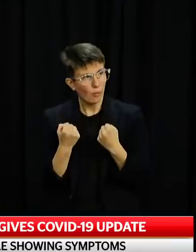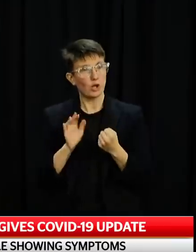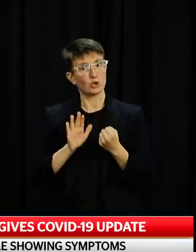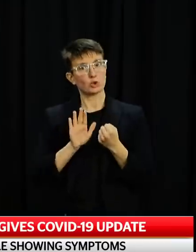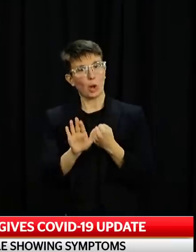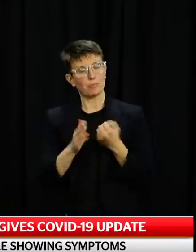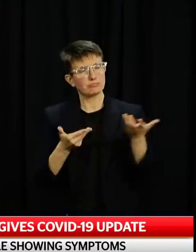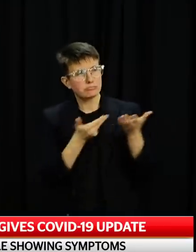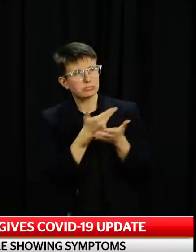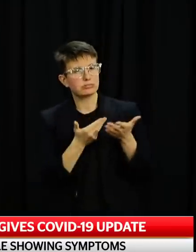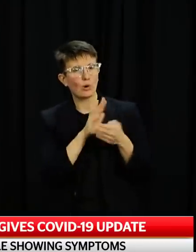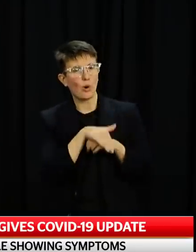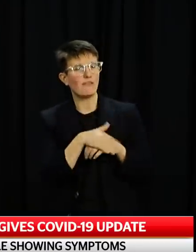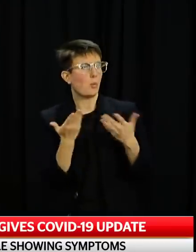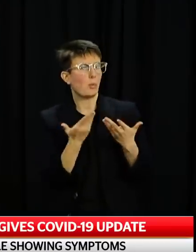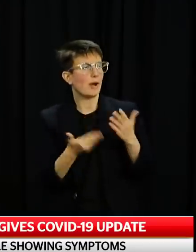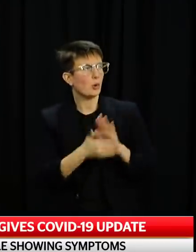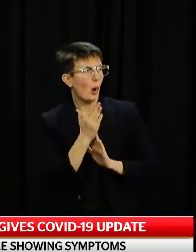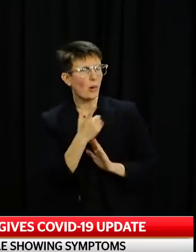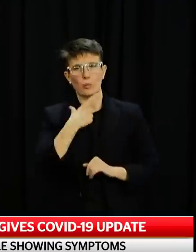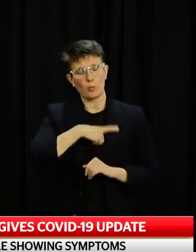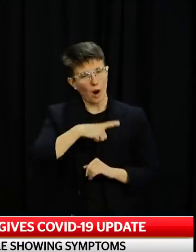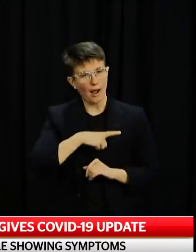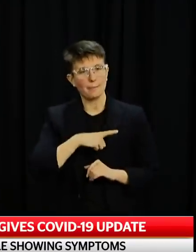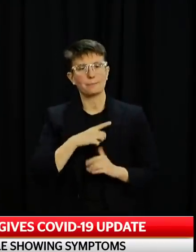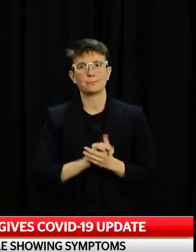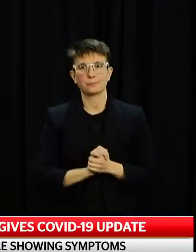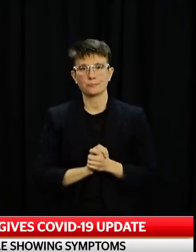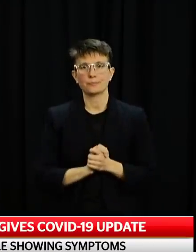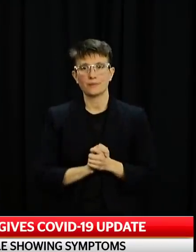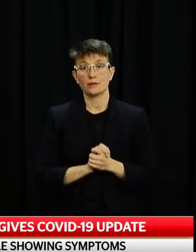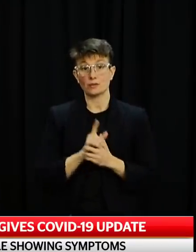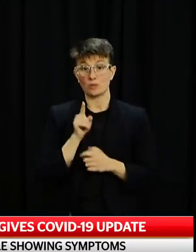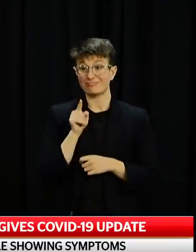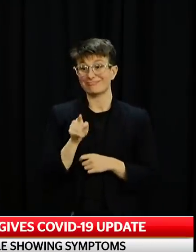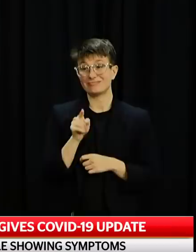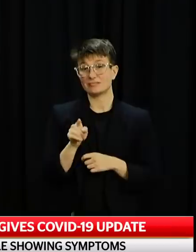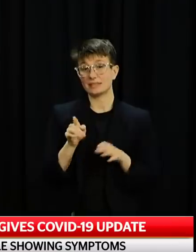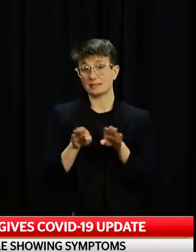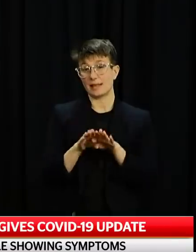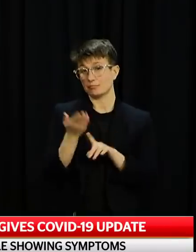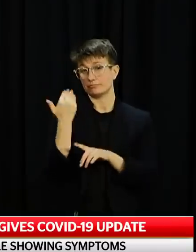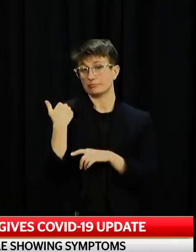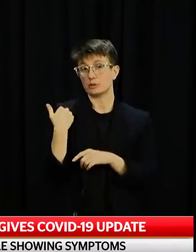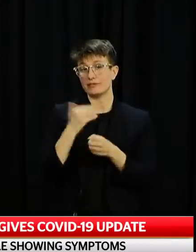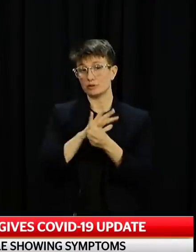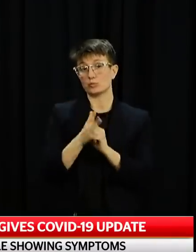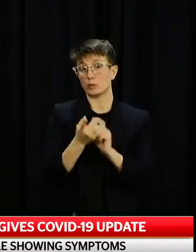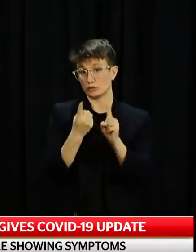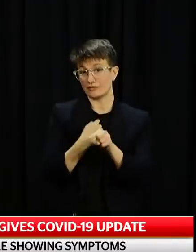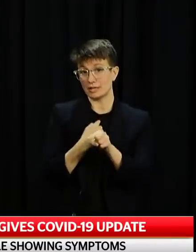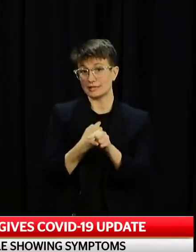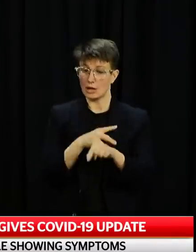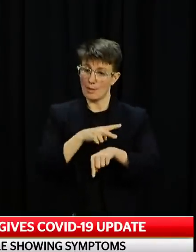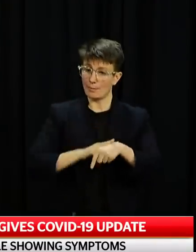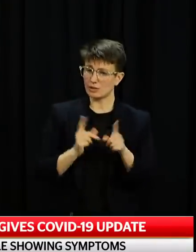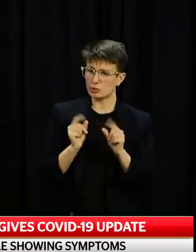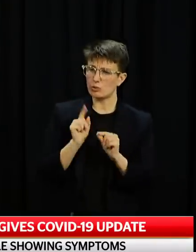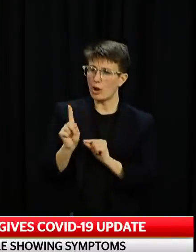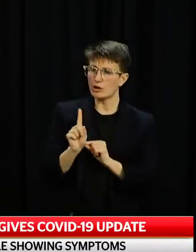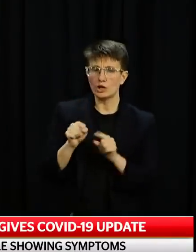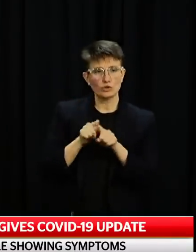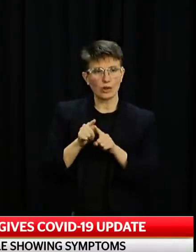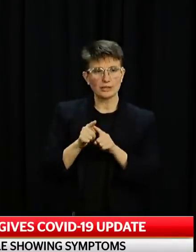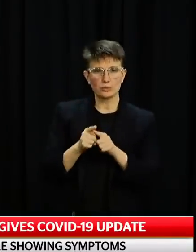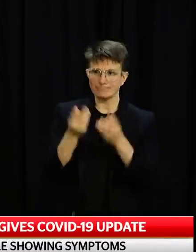our approach throughout COVID-19, our first approach will be to engage, to educate and encourage people